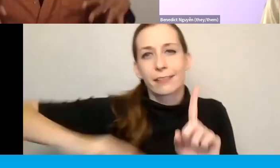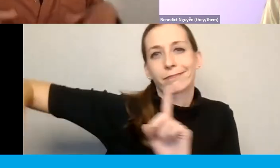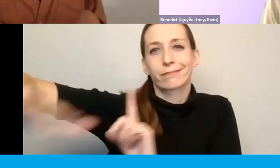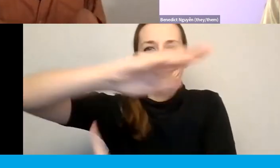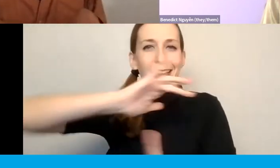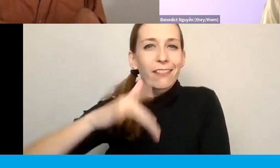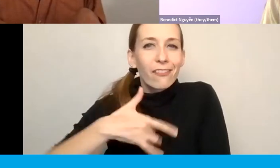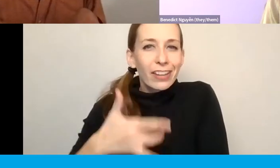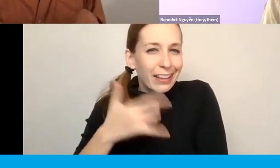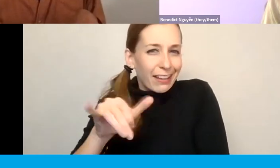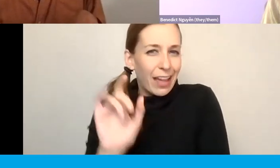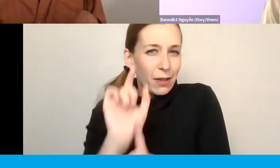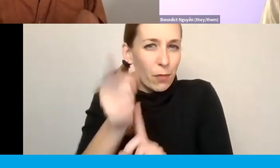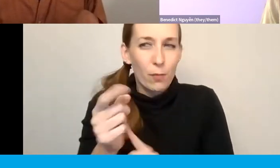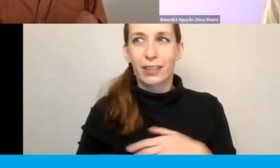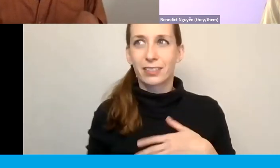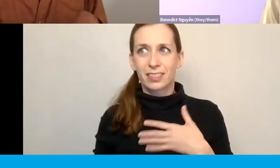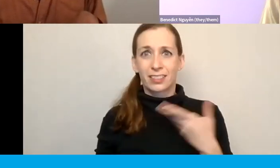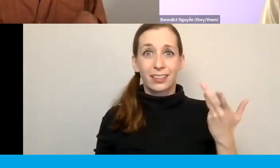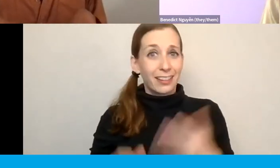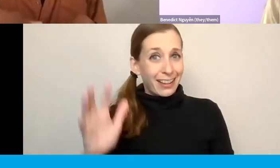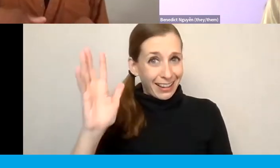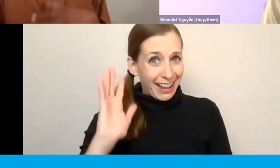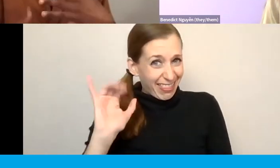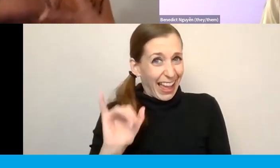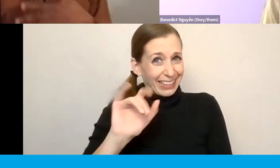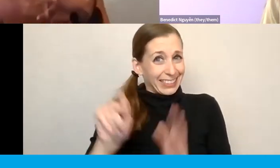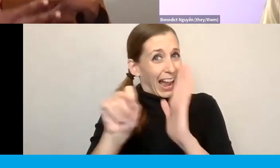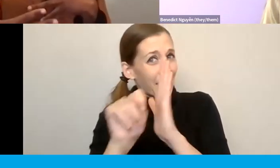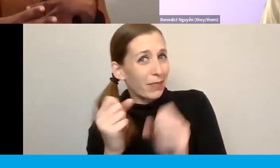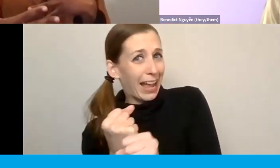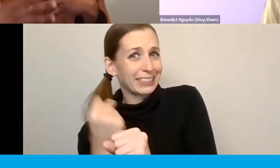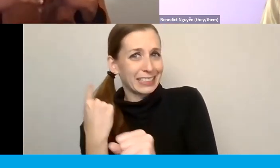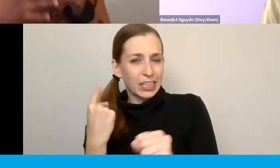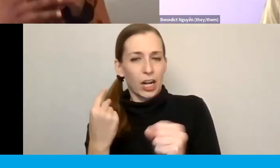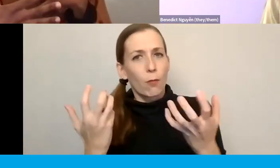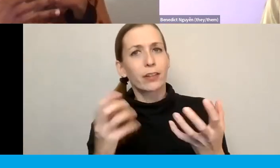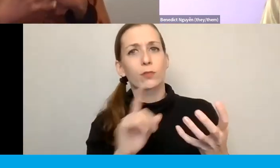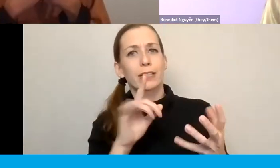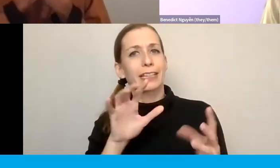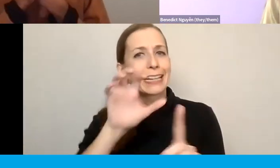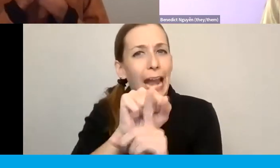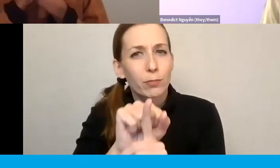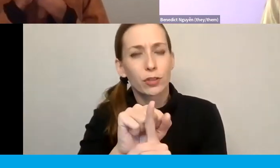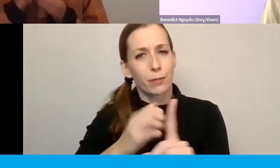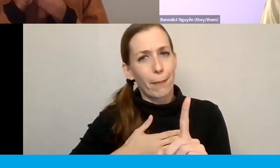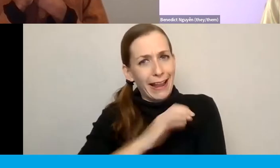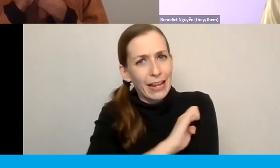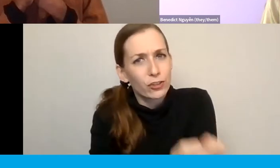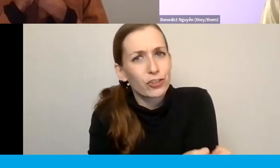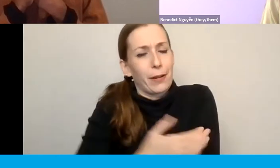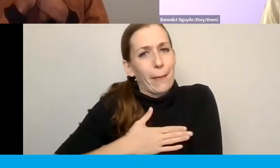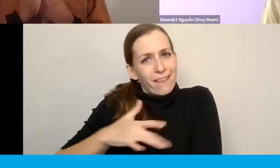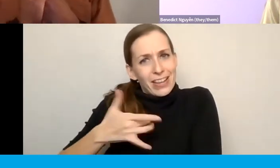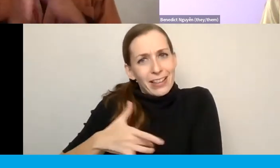my life and my experience at the time. And then you fast forward to a project like Williamson,